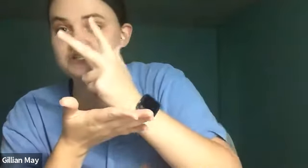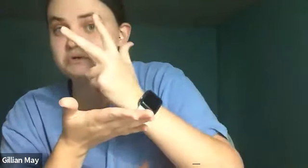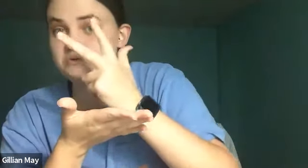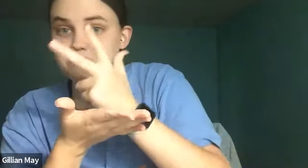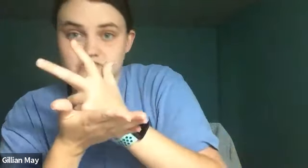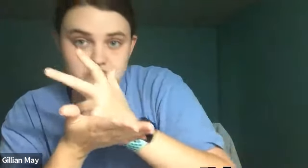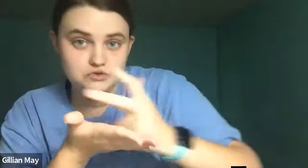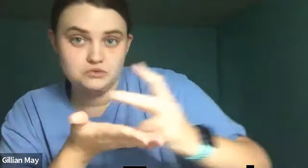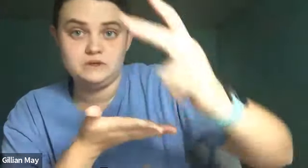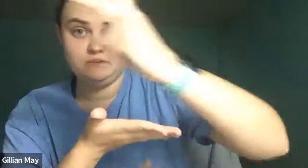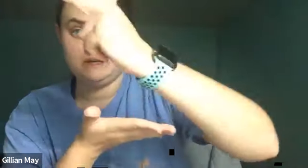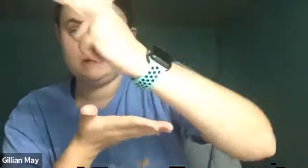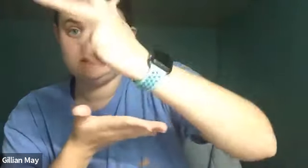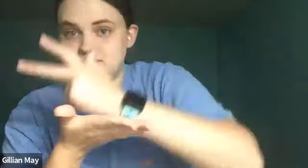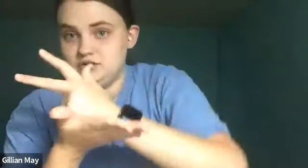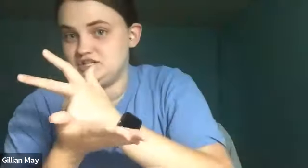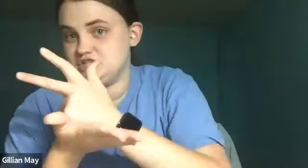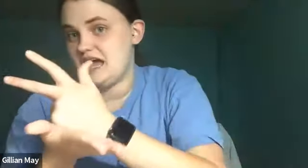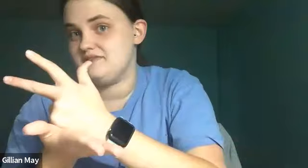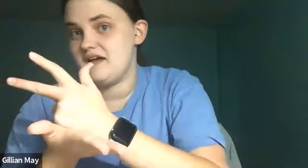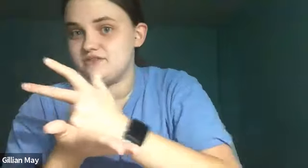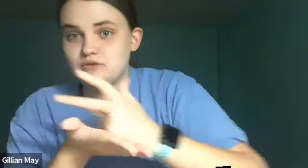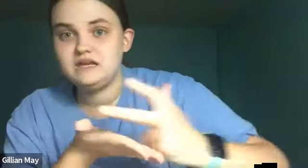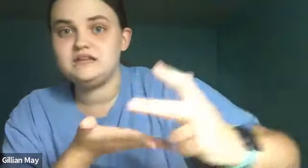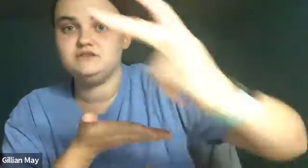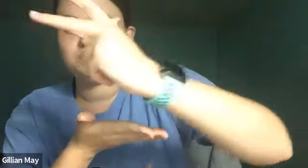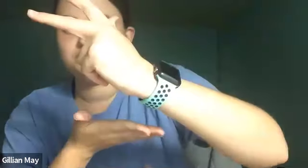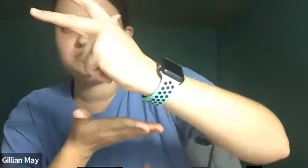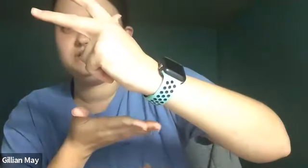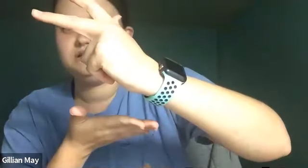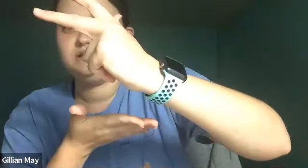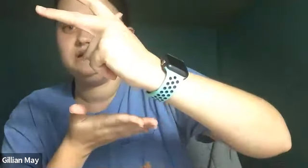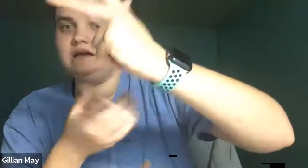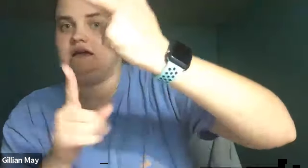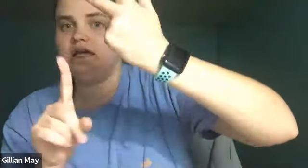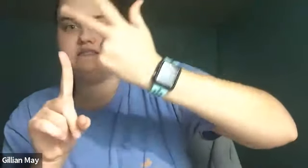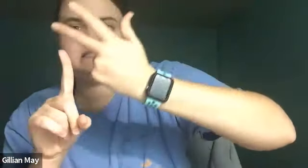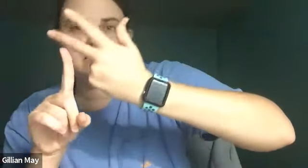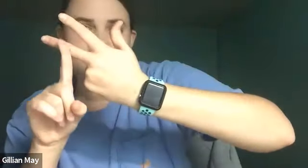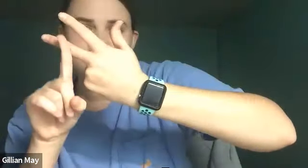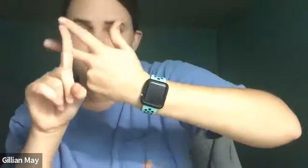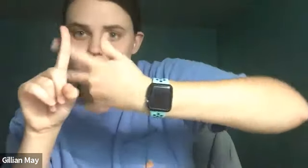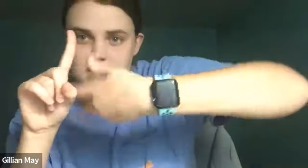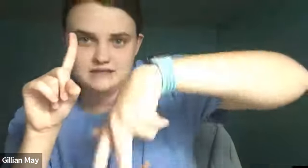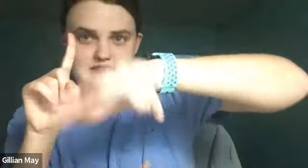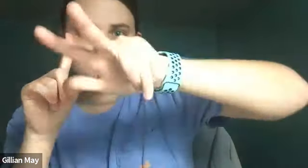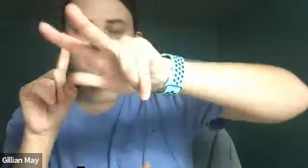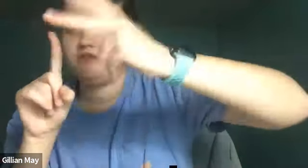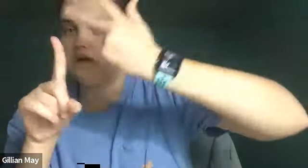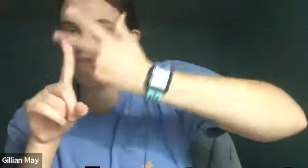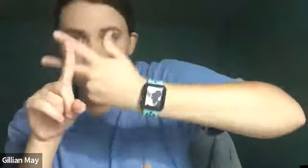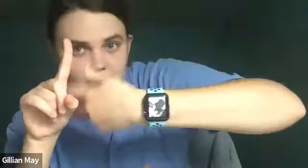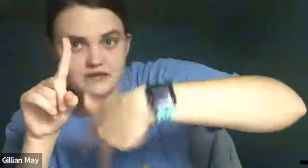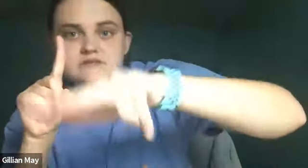do 3 weeks. You can just add that 3 and do the motion. It's the same thing for next, like 3